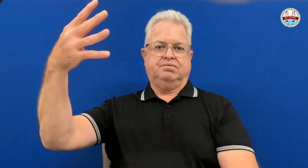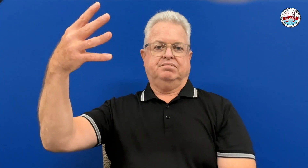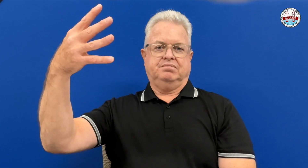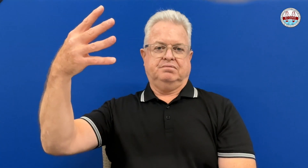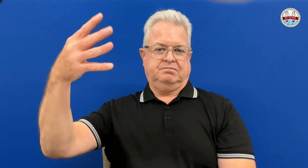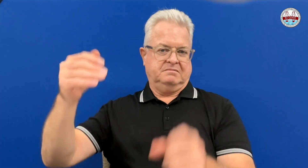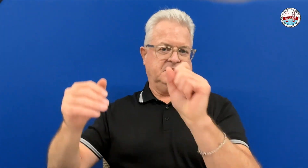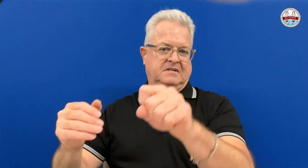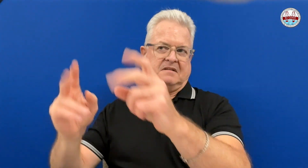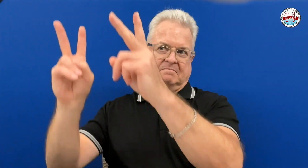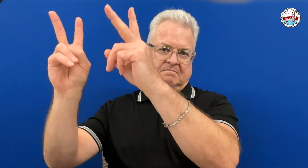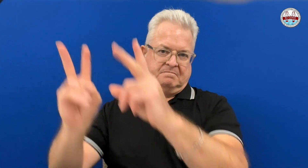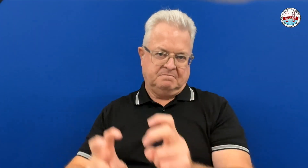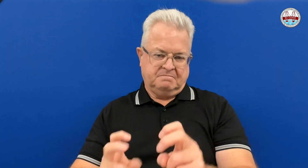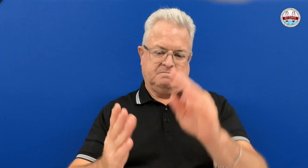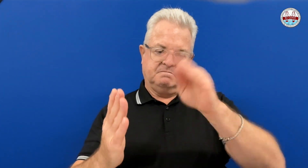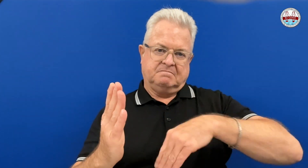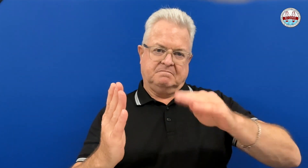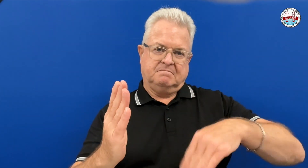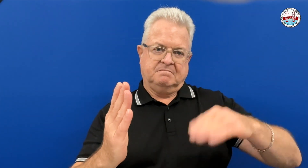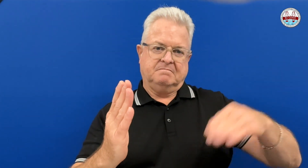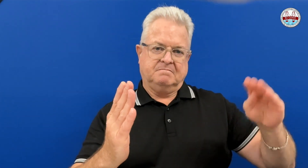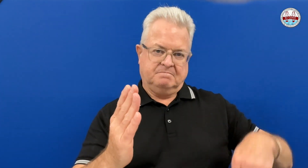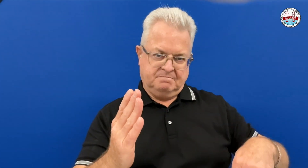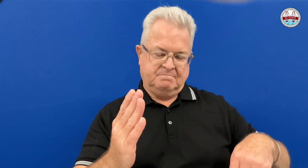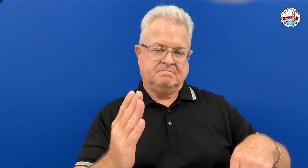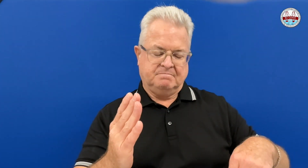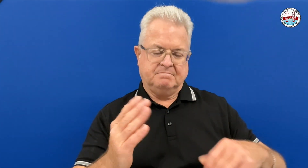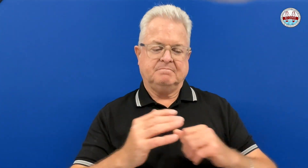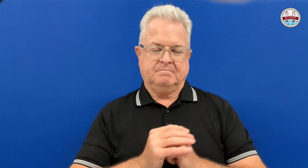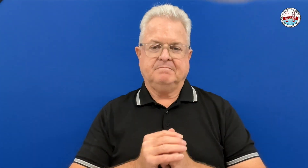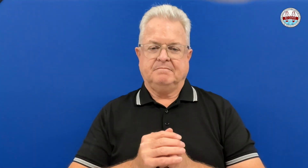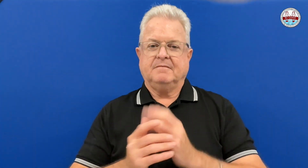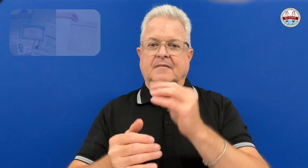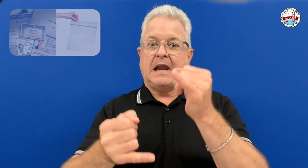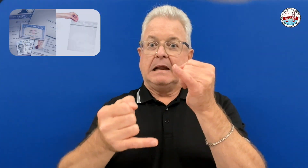FEMA-RhodeIsland.com, and you'll get a list of resources that you can download and fill out.